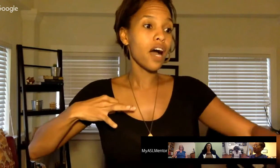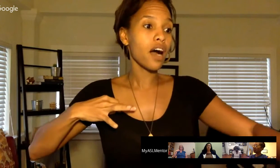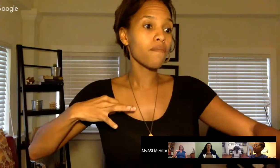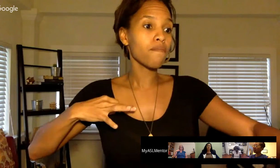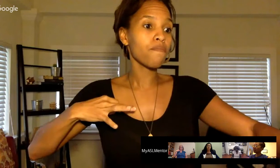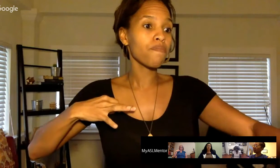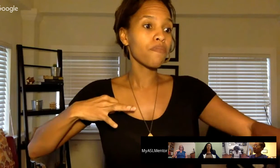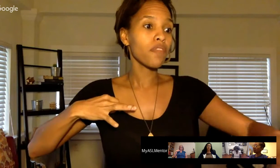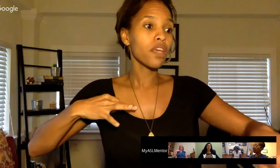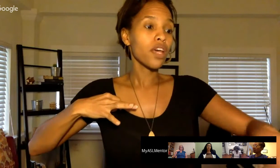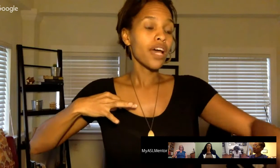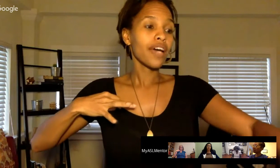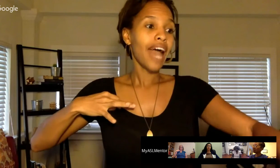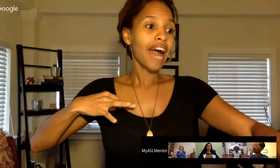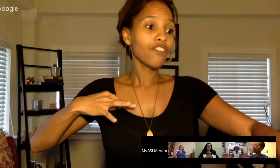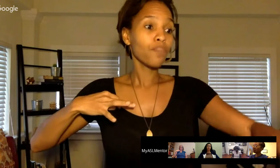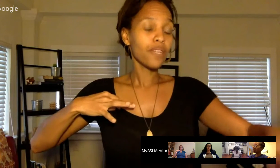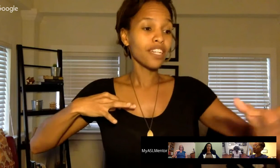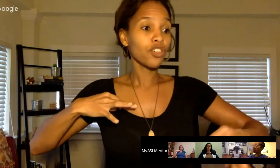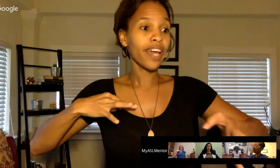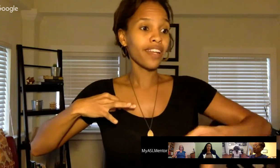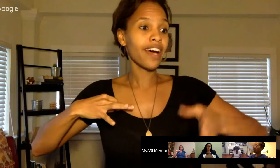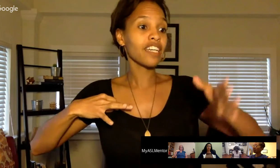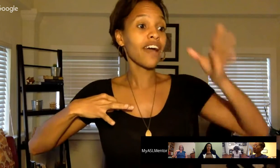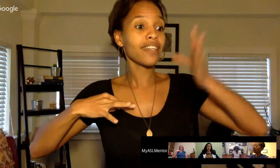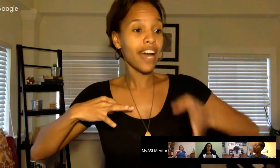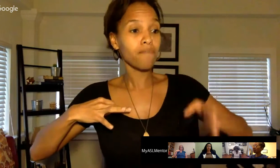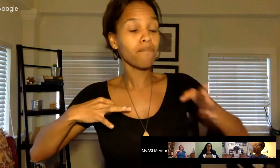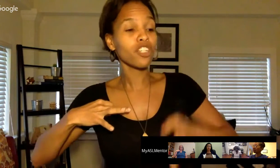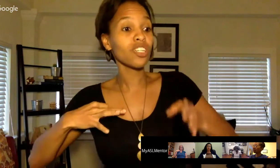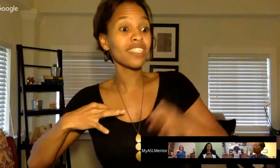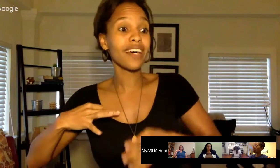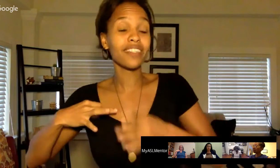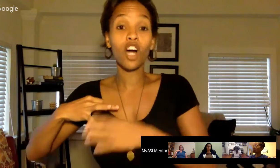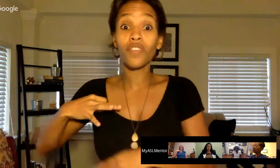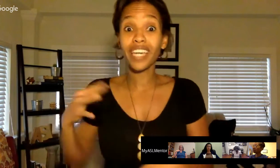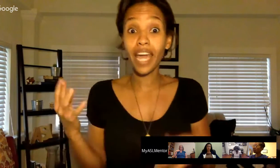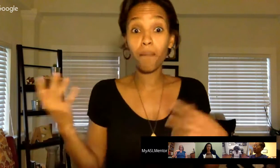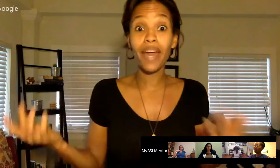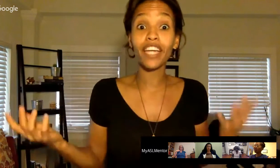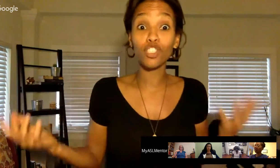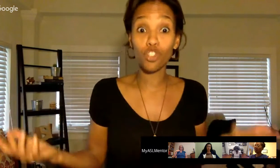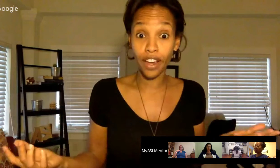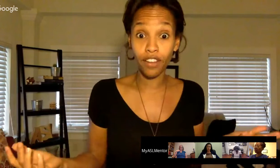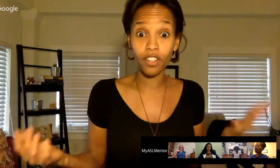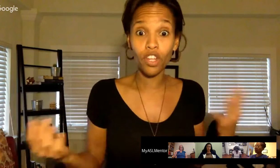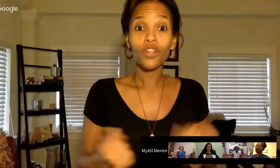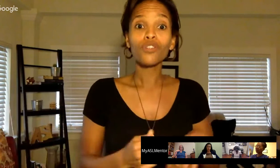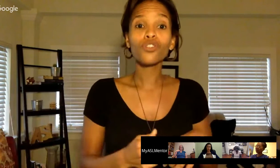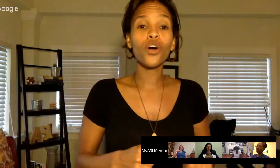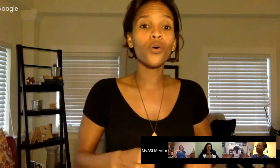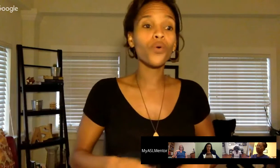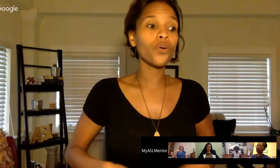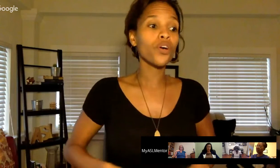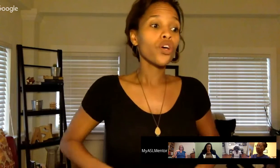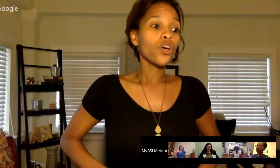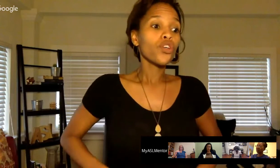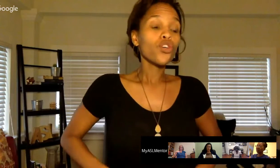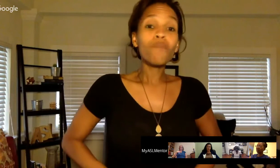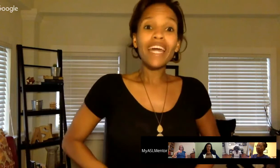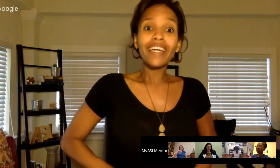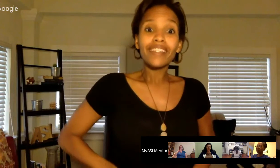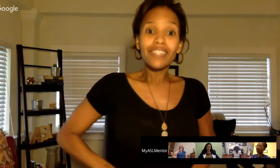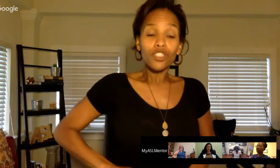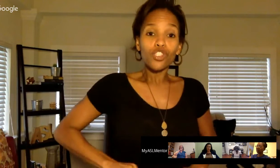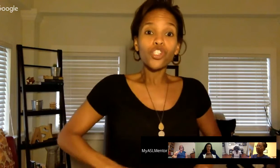And after the presidential candidate has had much success on the campaign trail. So